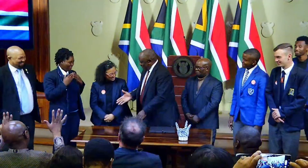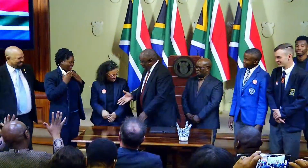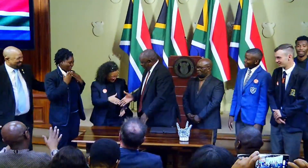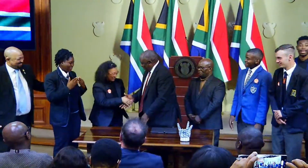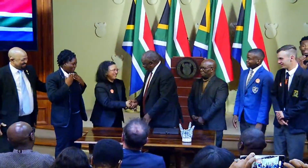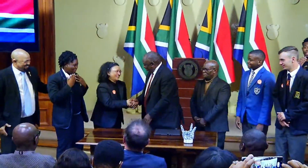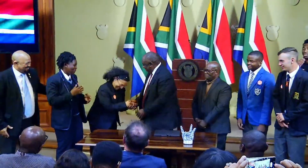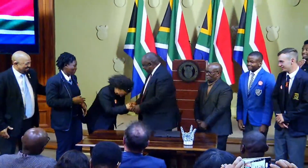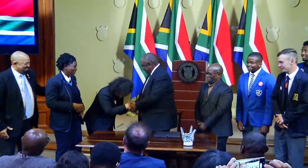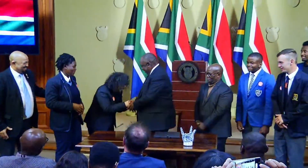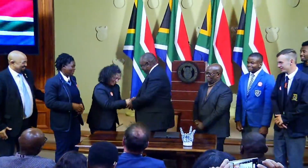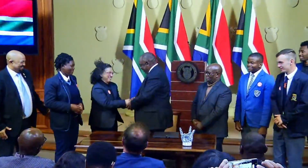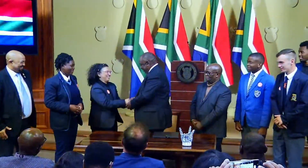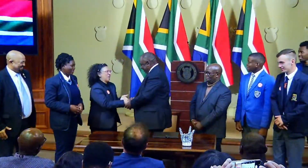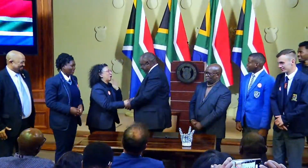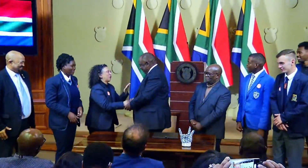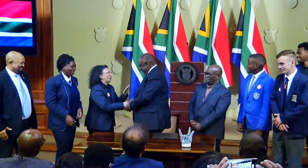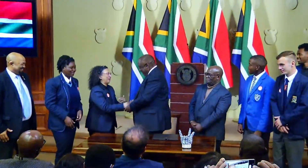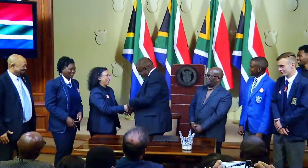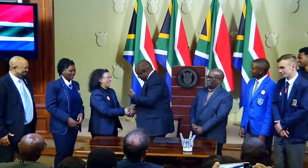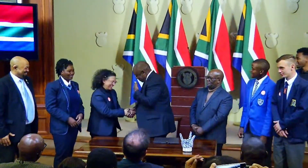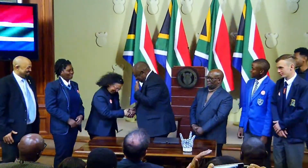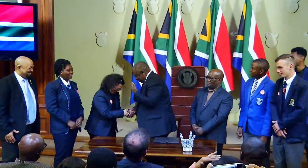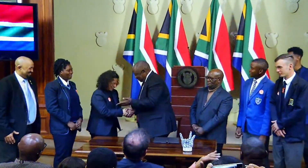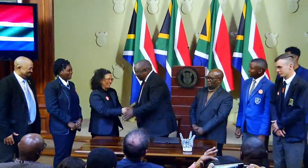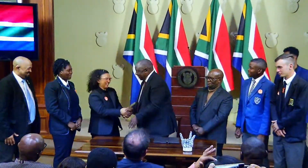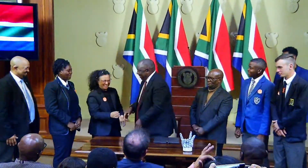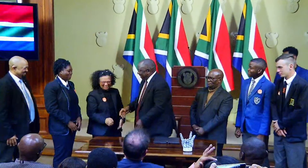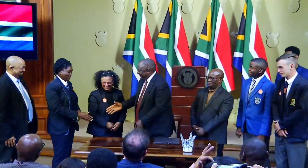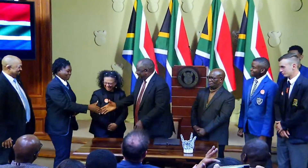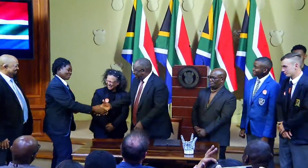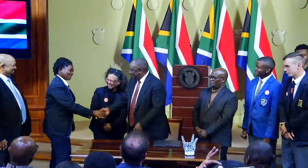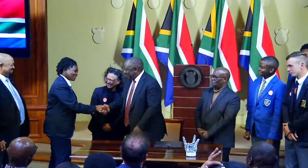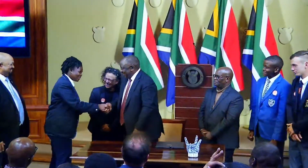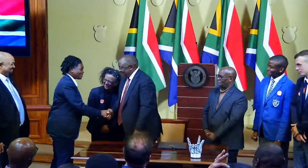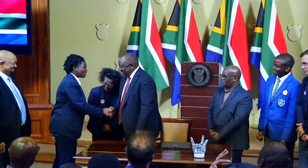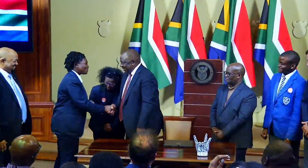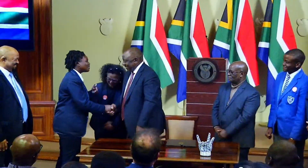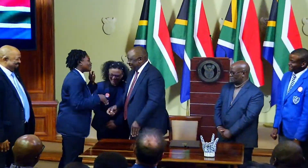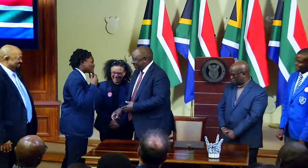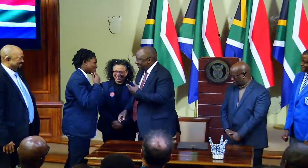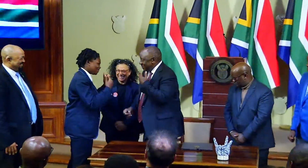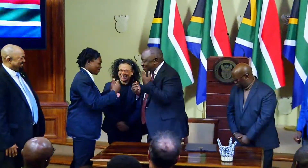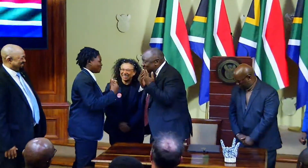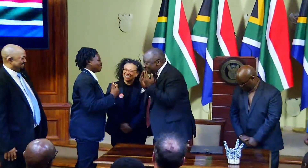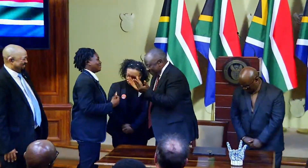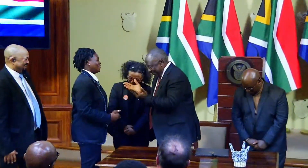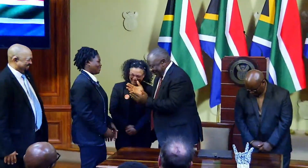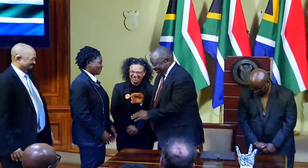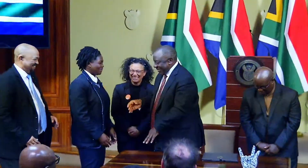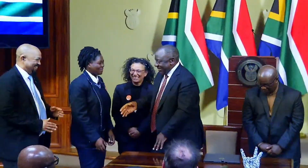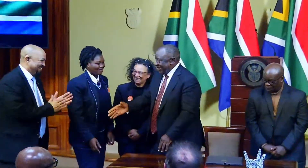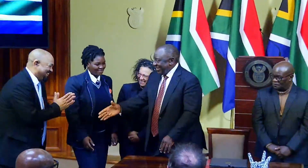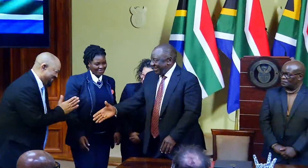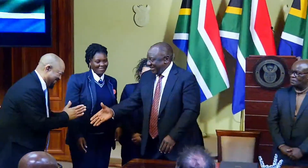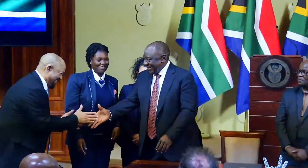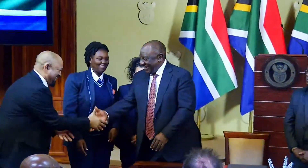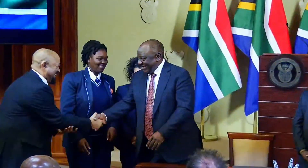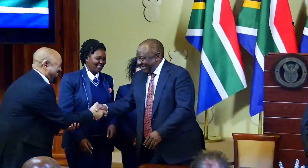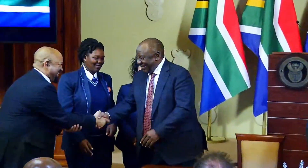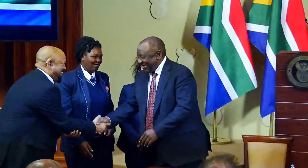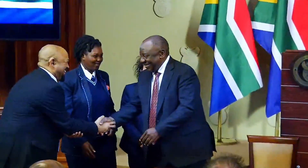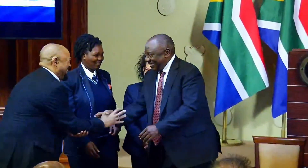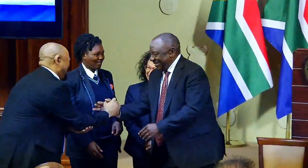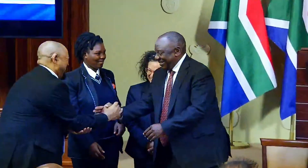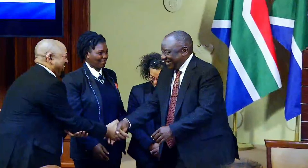Thank you very much. That concludes our signing ceremony. What is going to follow now